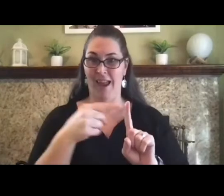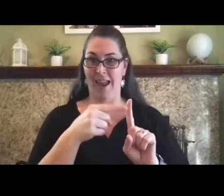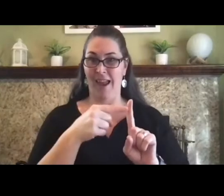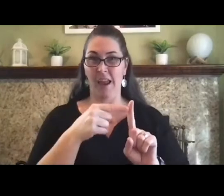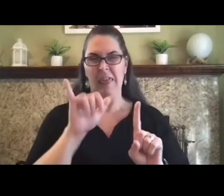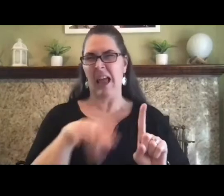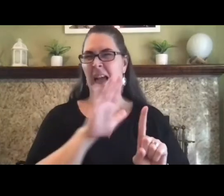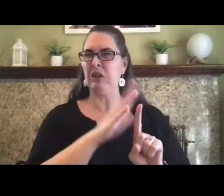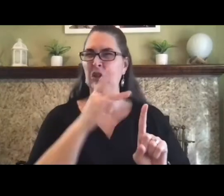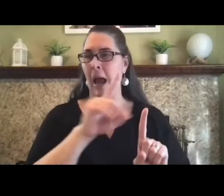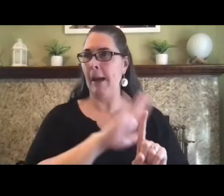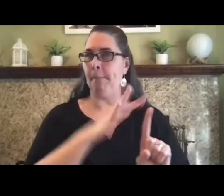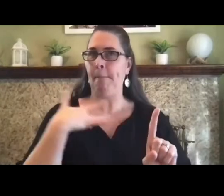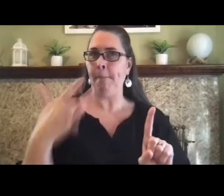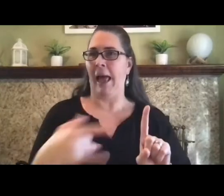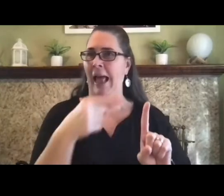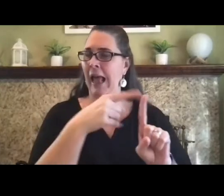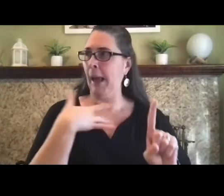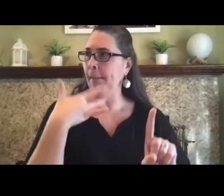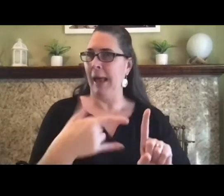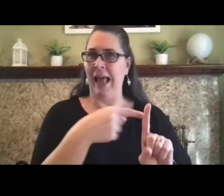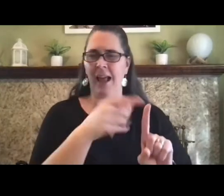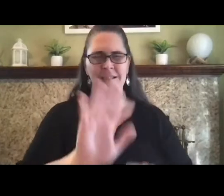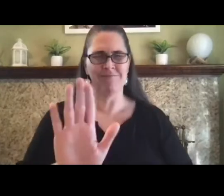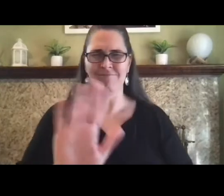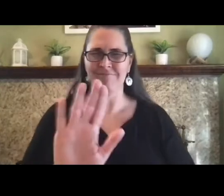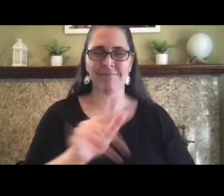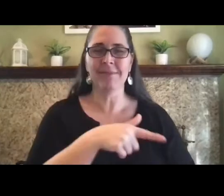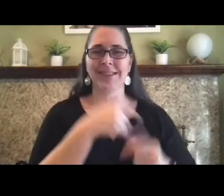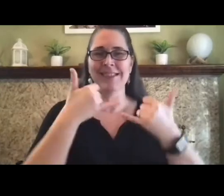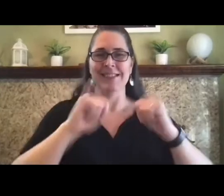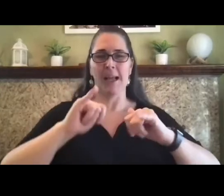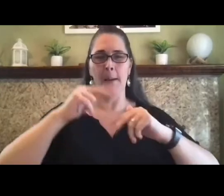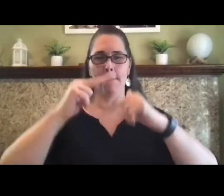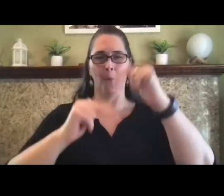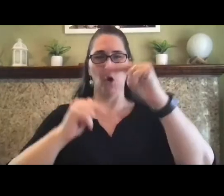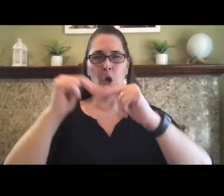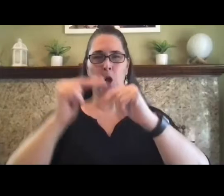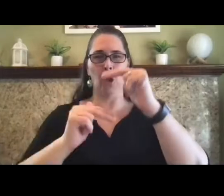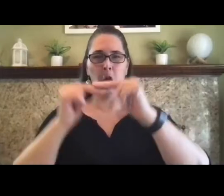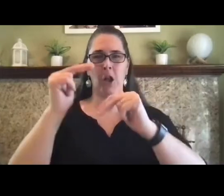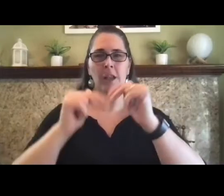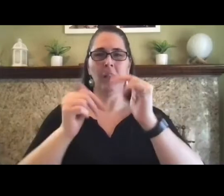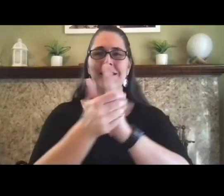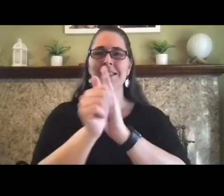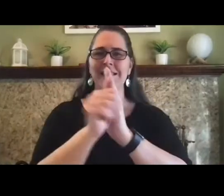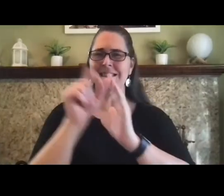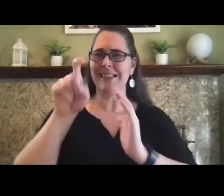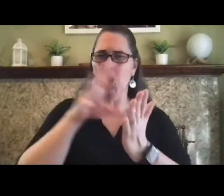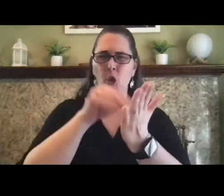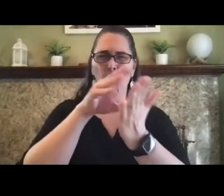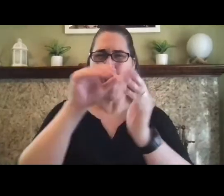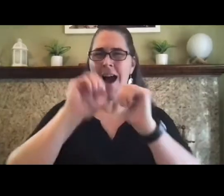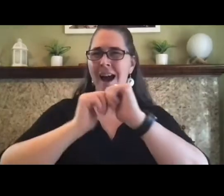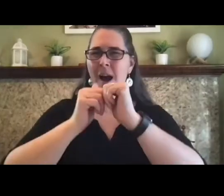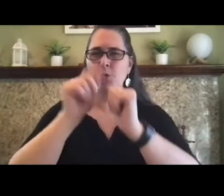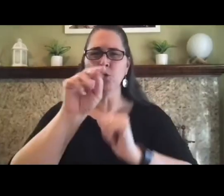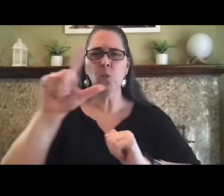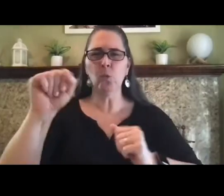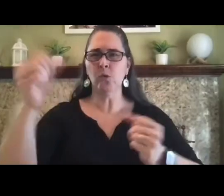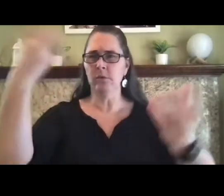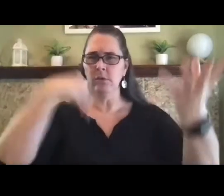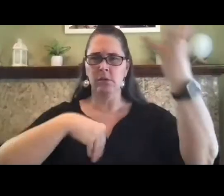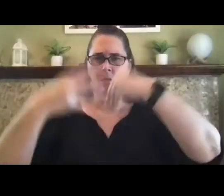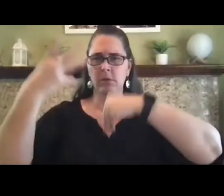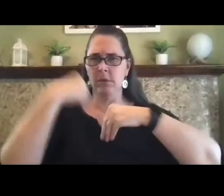or family chores. And you may have the, "this is typical of my child" attitude. But that's not accurate because